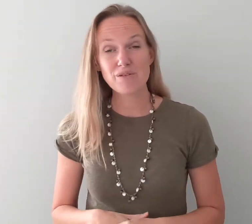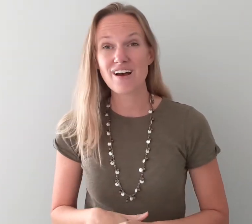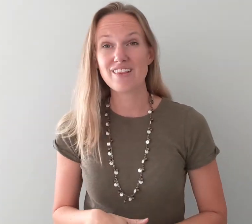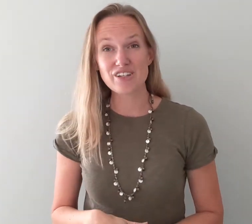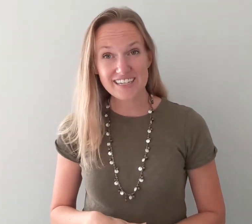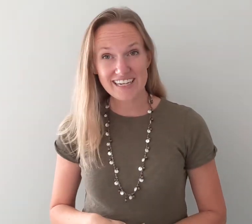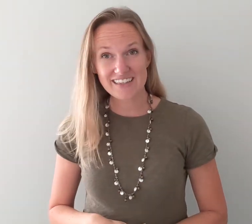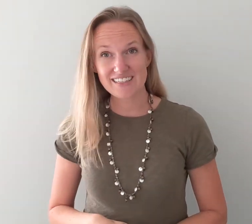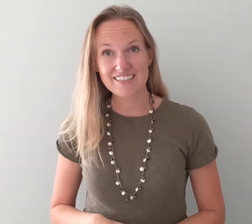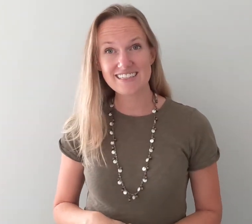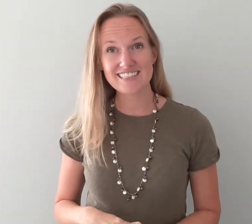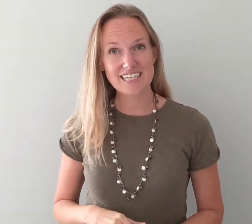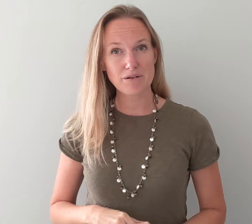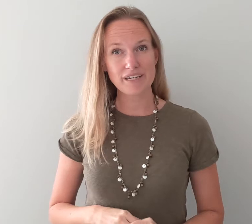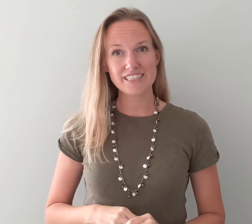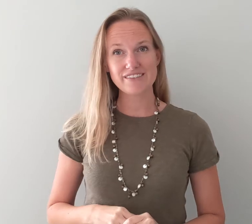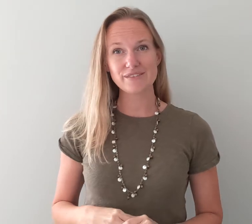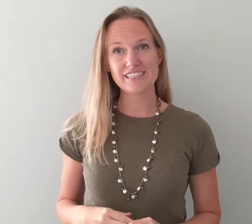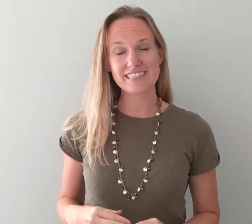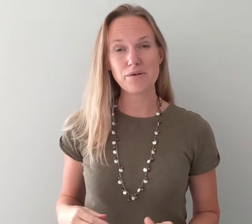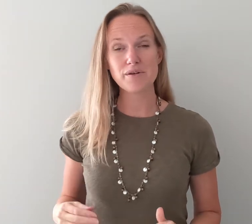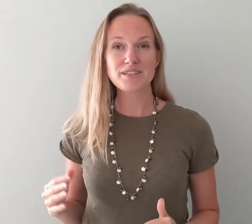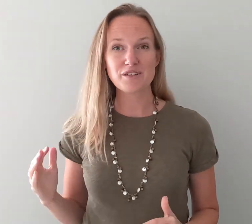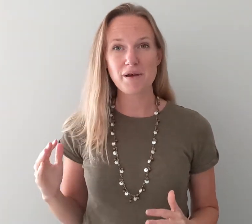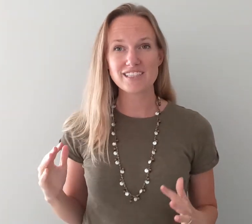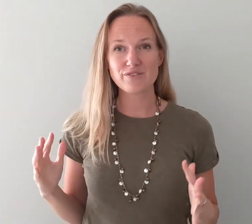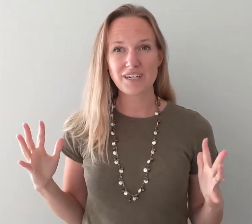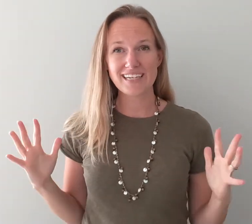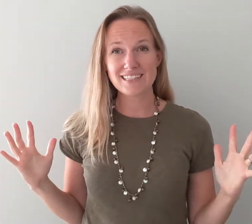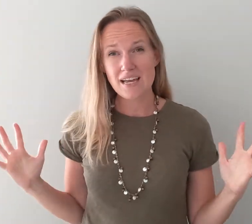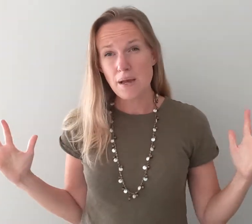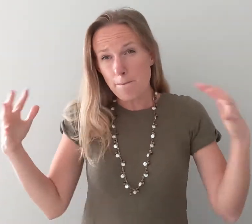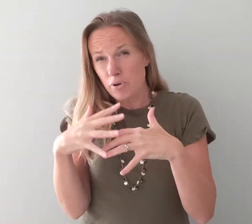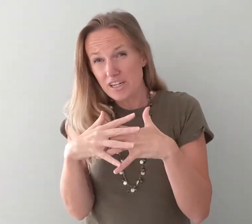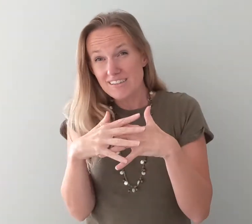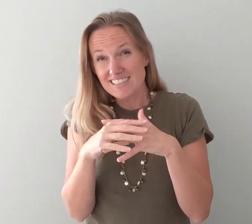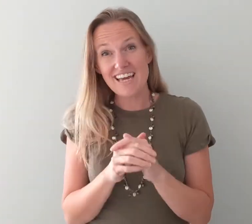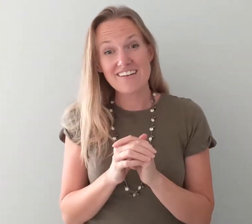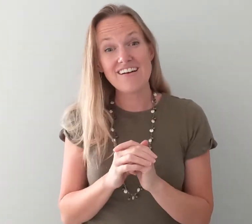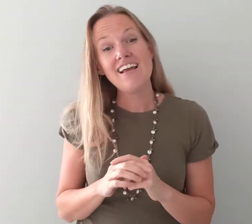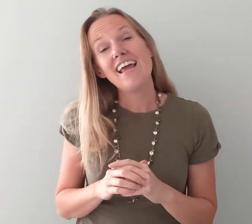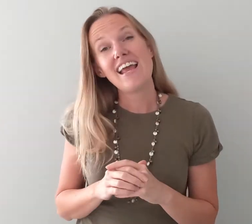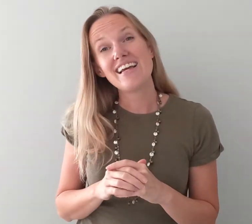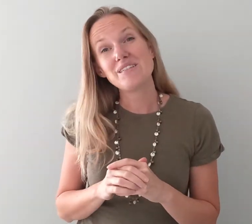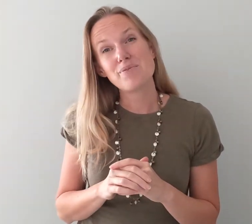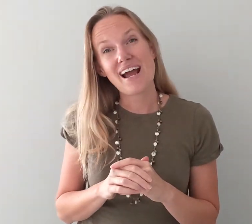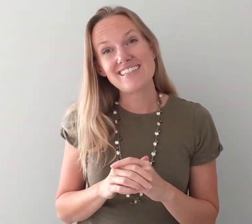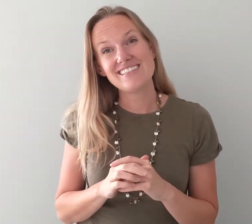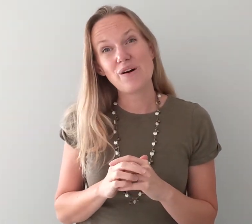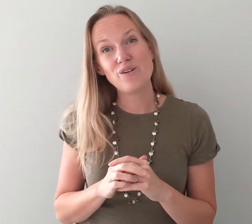not learning anything new. Instead, what we're going to do is we're going to take what we learned over the past 4 days, put it all together, and practice the whole